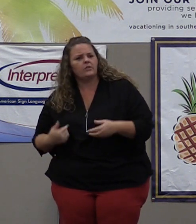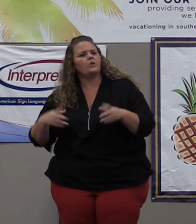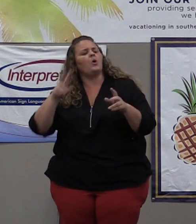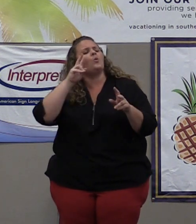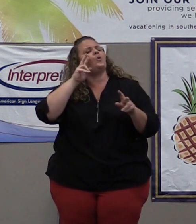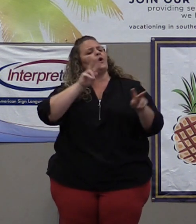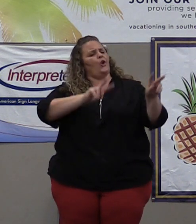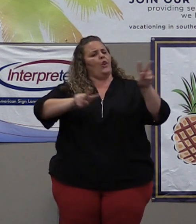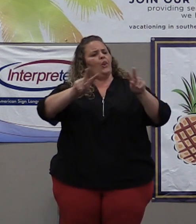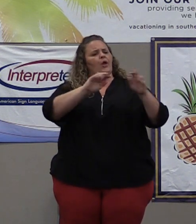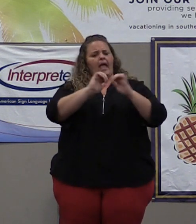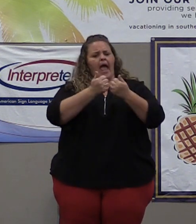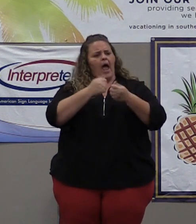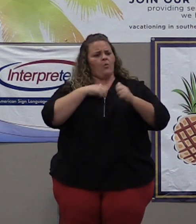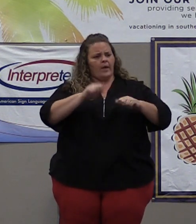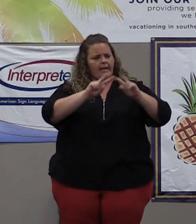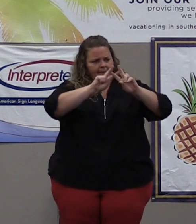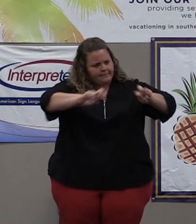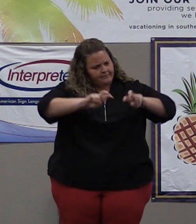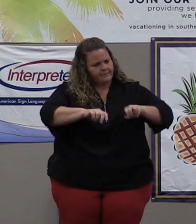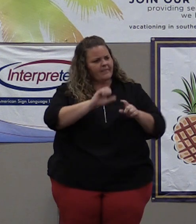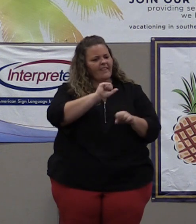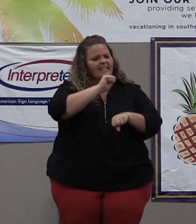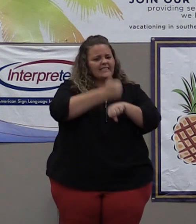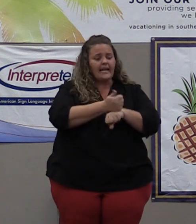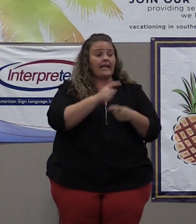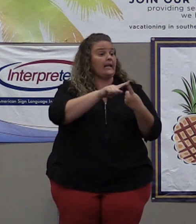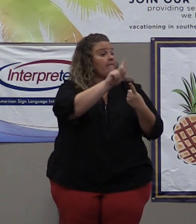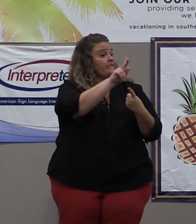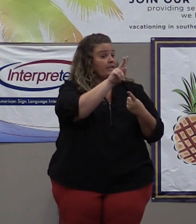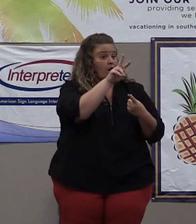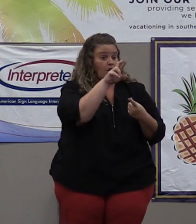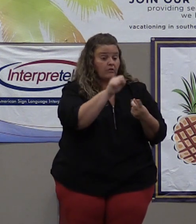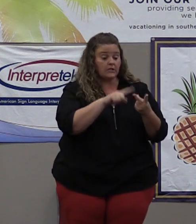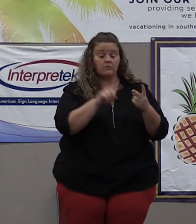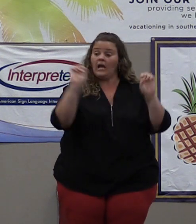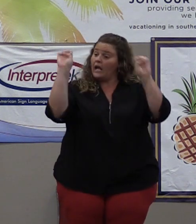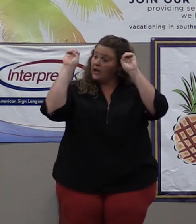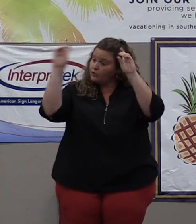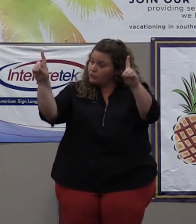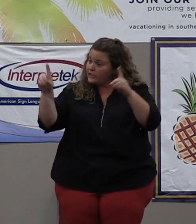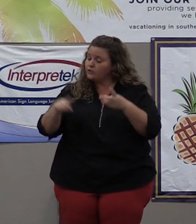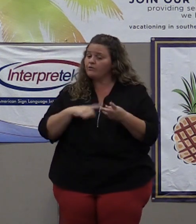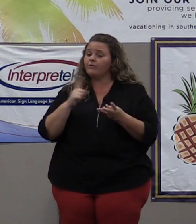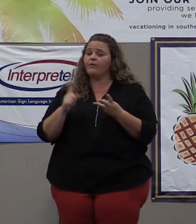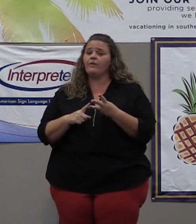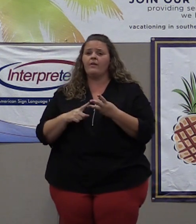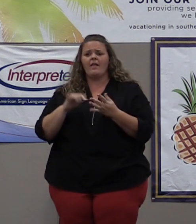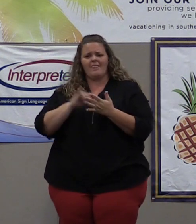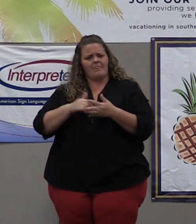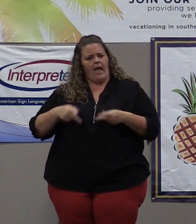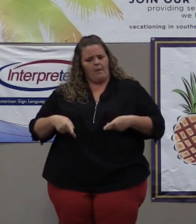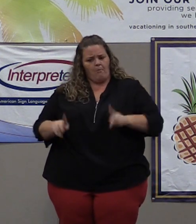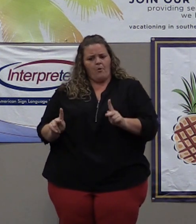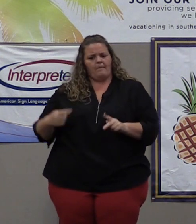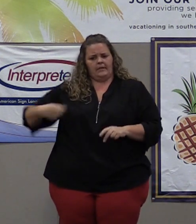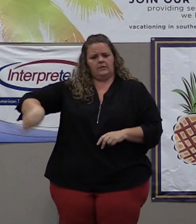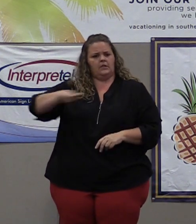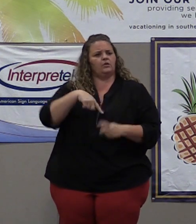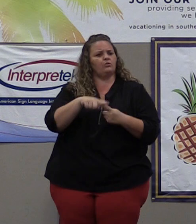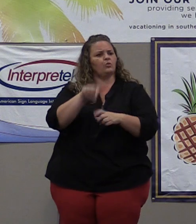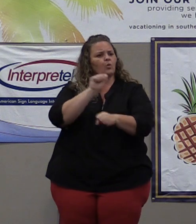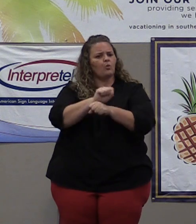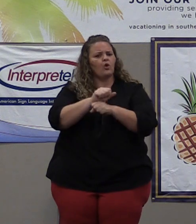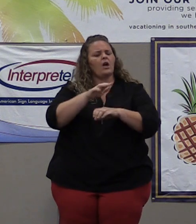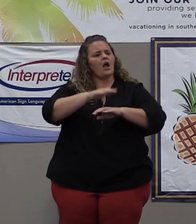that we can routinize in the various settings, VRS settings, educational settings, that would allow us to work